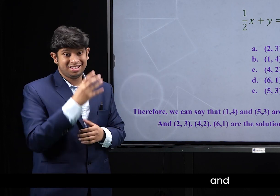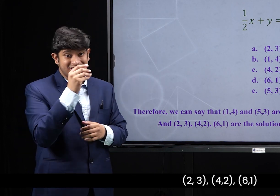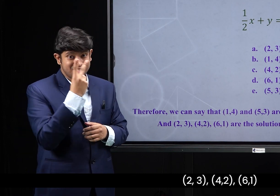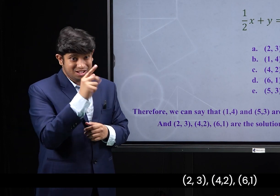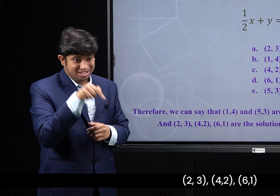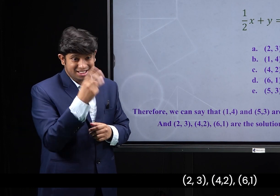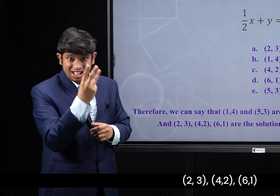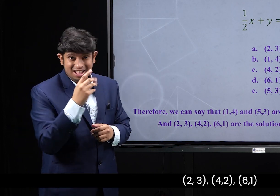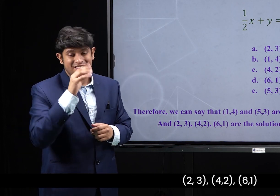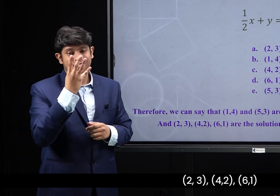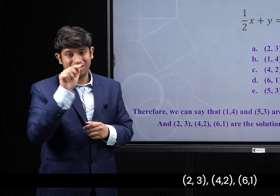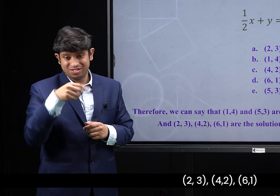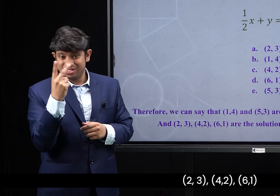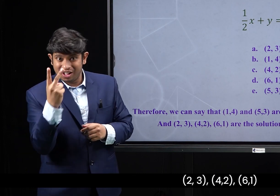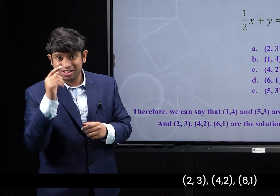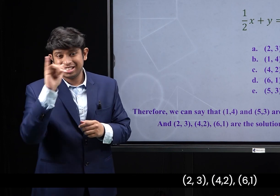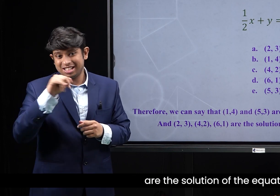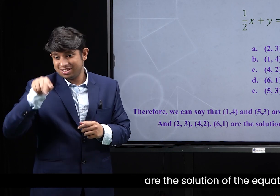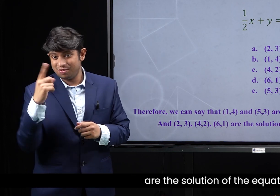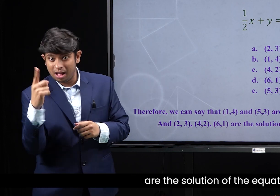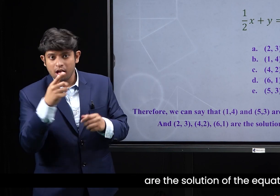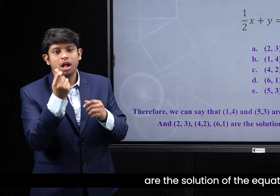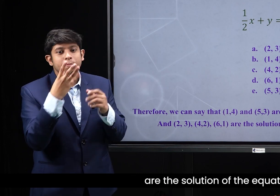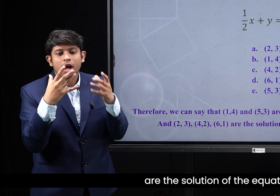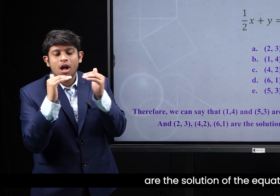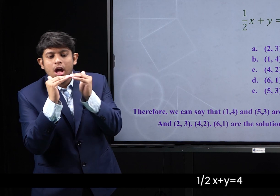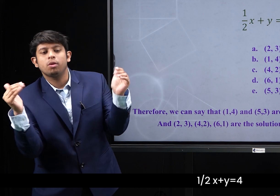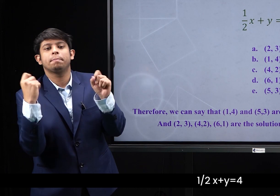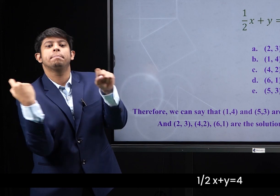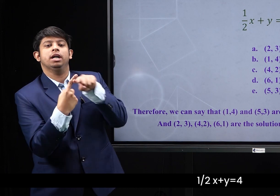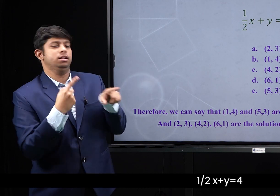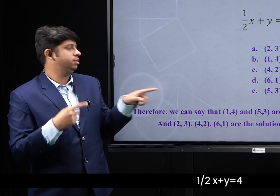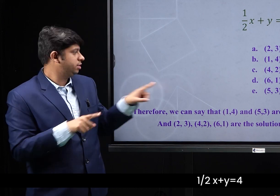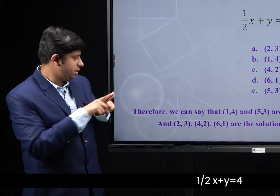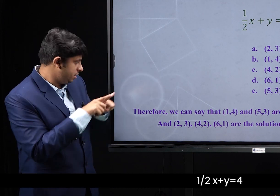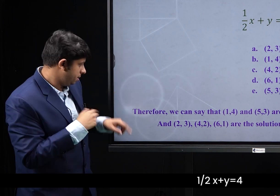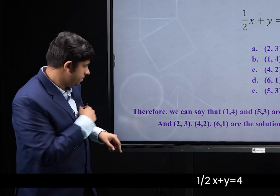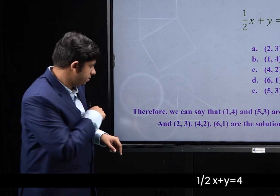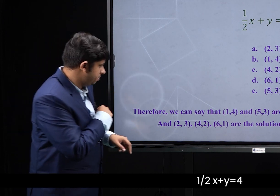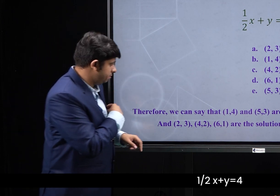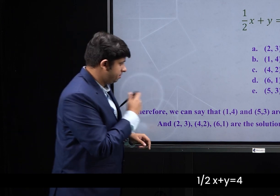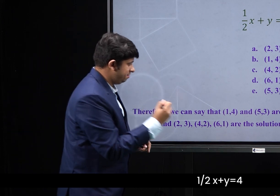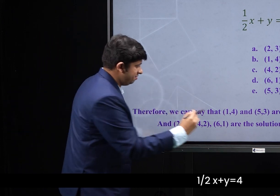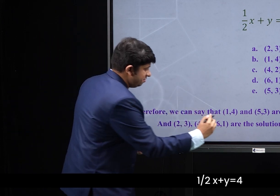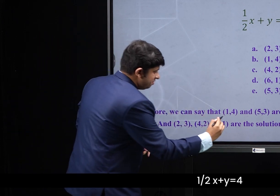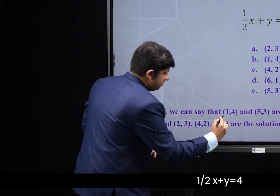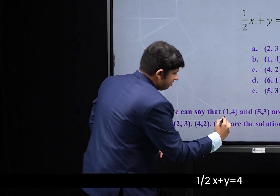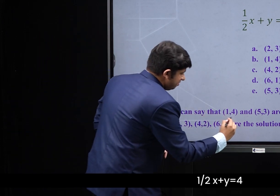2 comma 3, 4 comma 2, 6 comma 1 are the solutions of the equation 1 by 2x plus y is equal to 4.